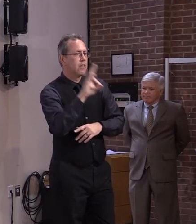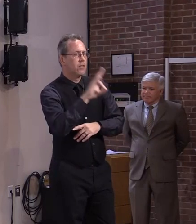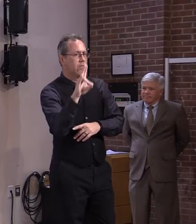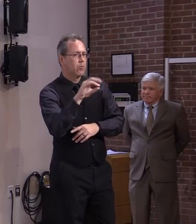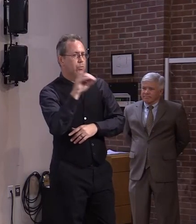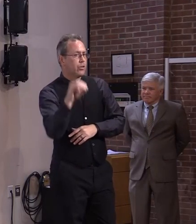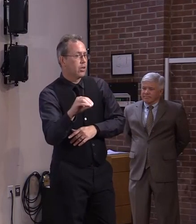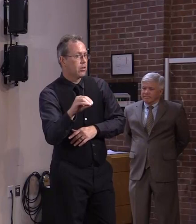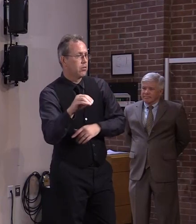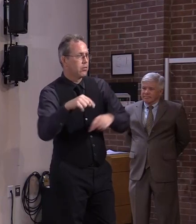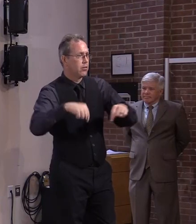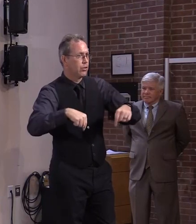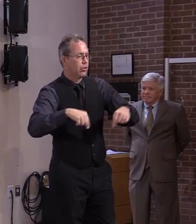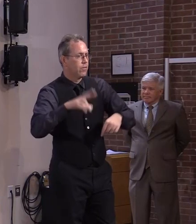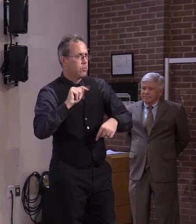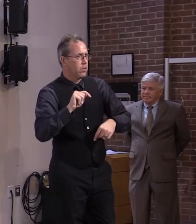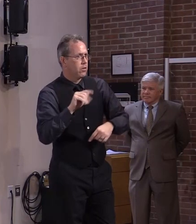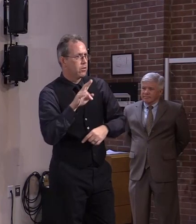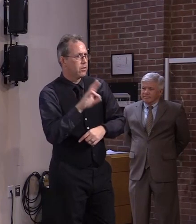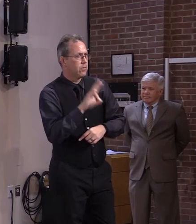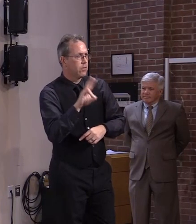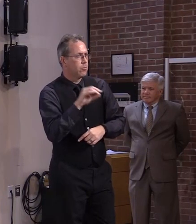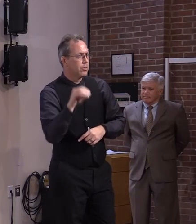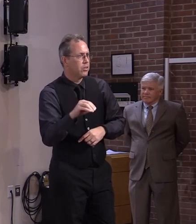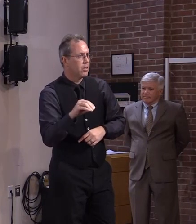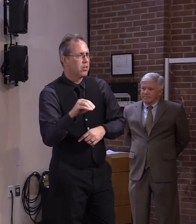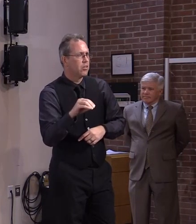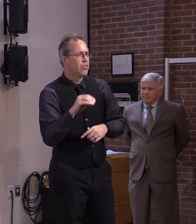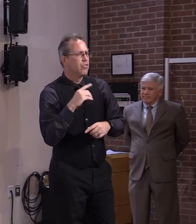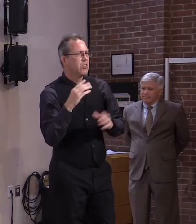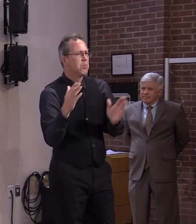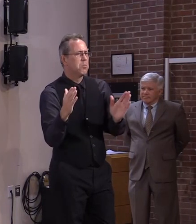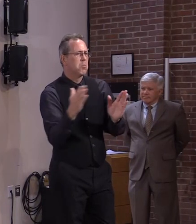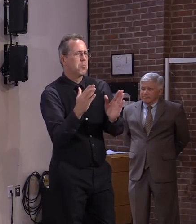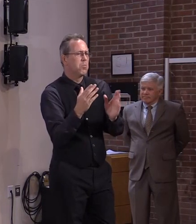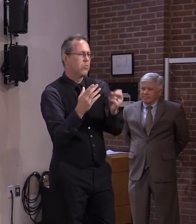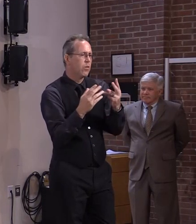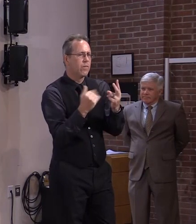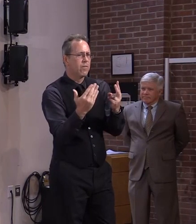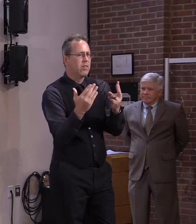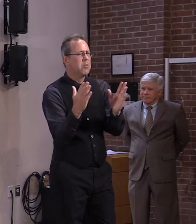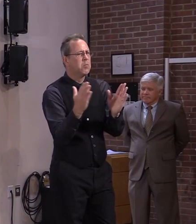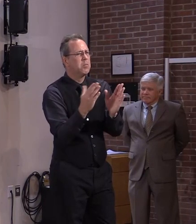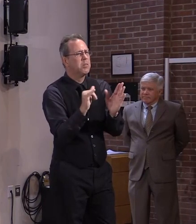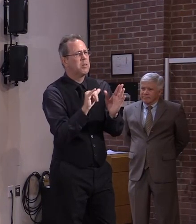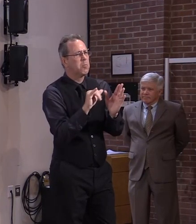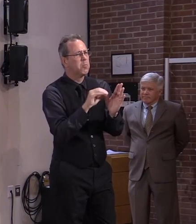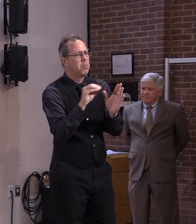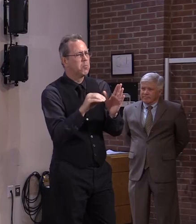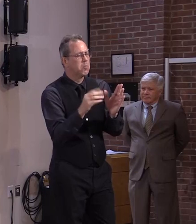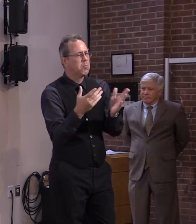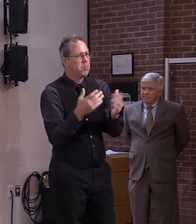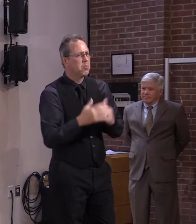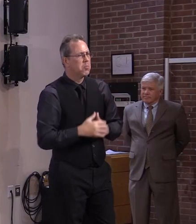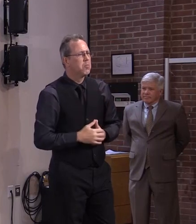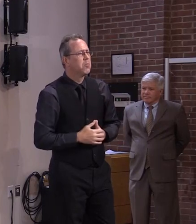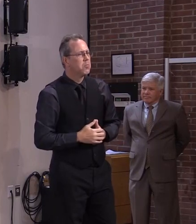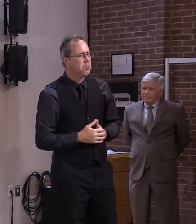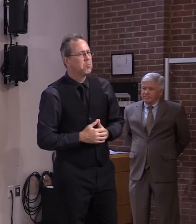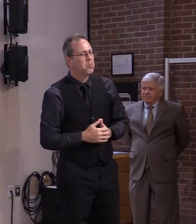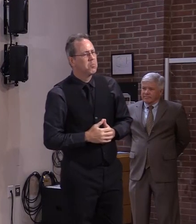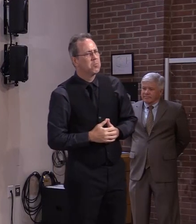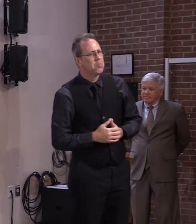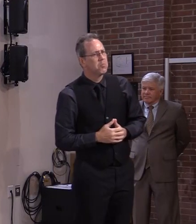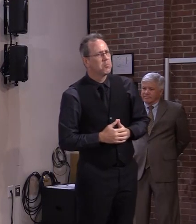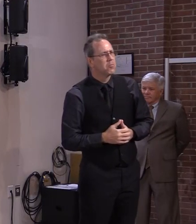you know, pretty similar to that for 12 to 15, but I just don't know that off the top of my head. But the uptake in those younger age groups has been